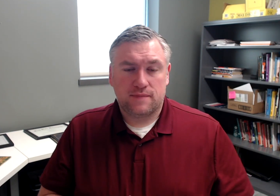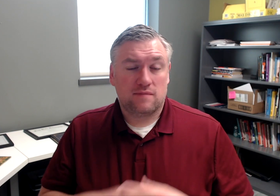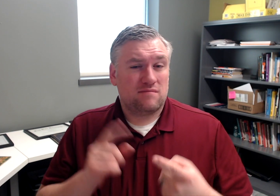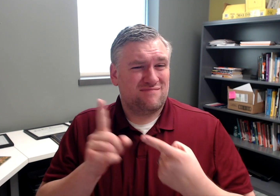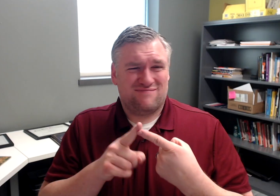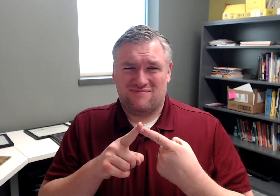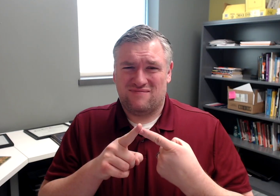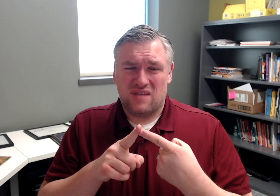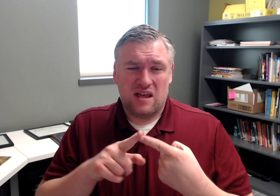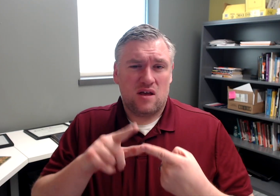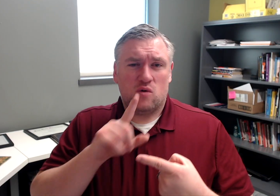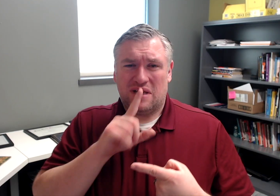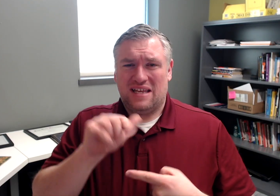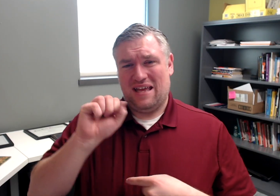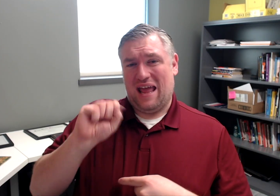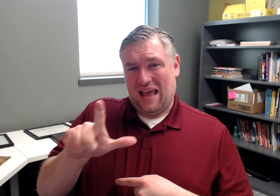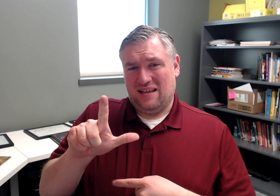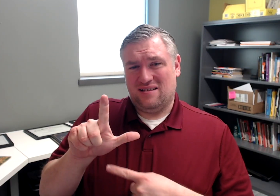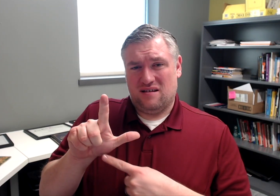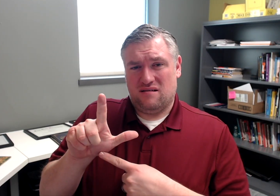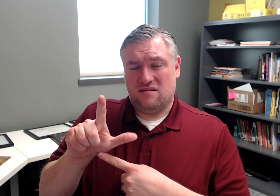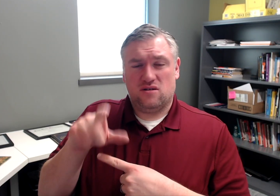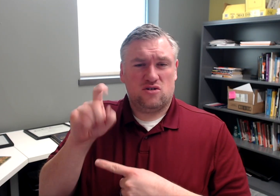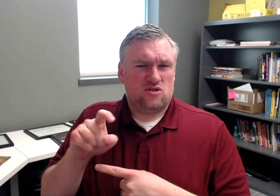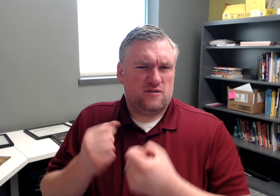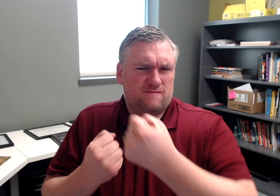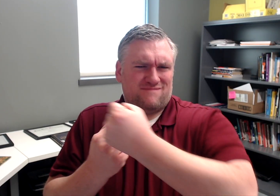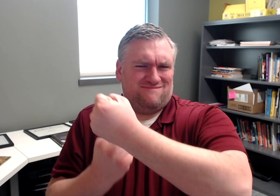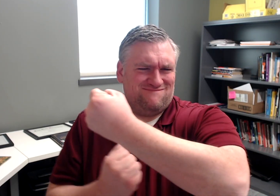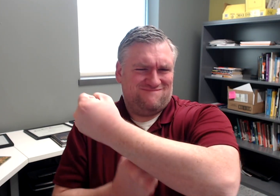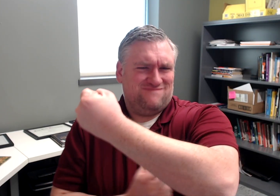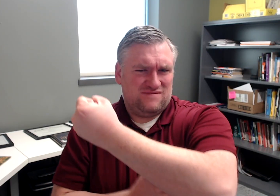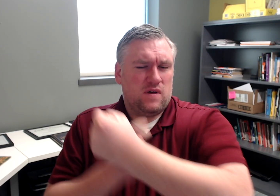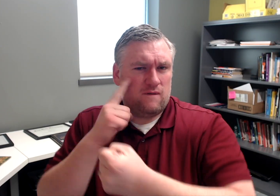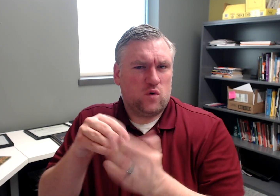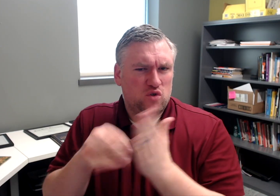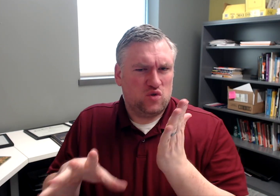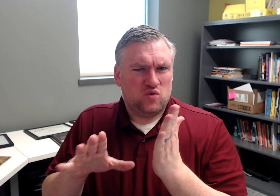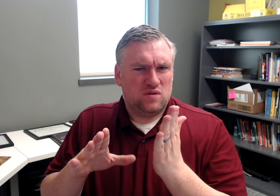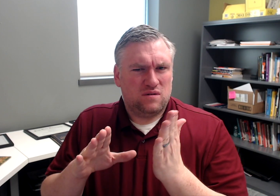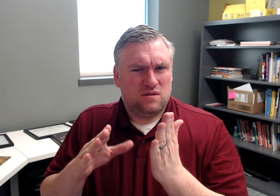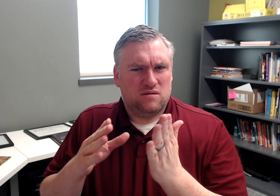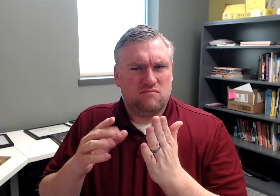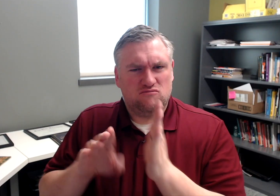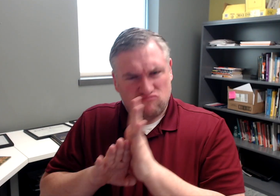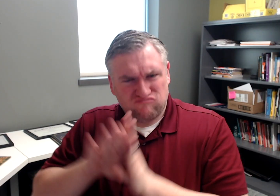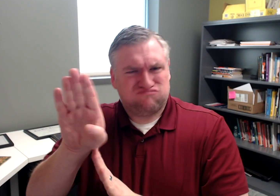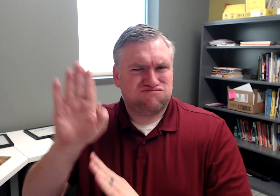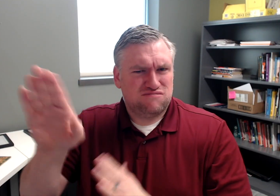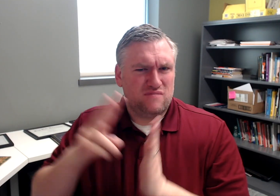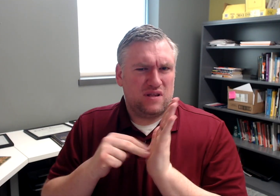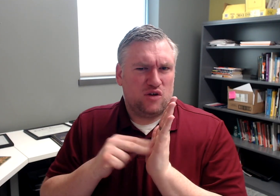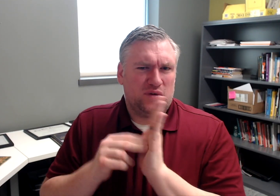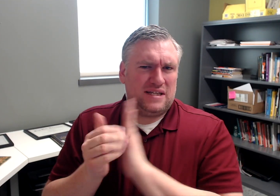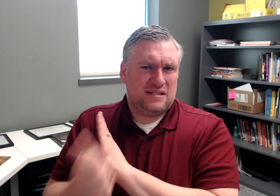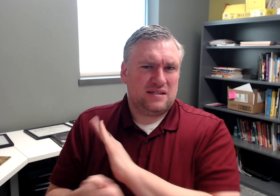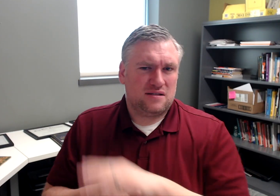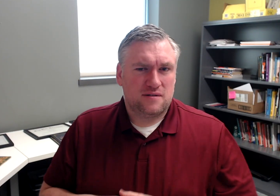four concepts for today. First, really, ASL should be a foundation for students to develop their reading